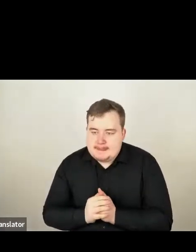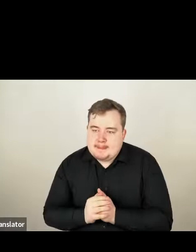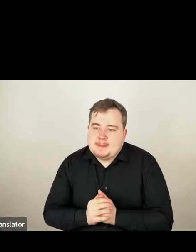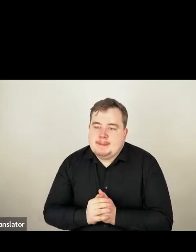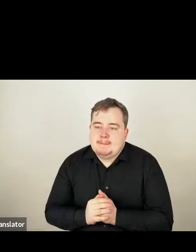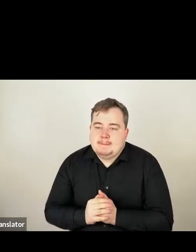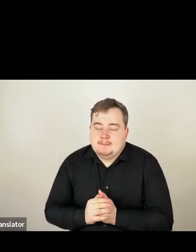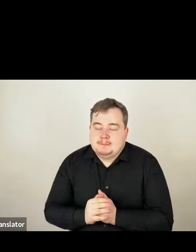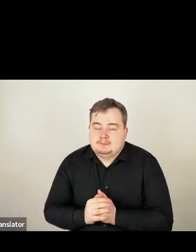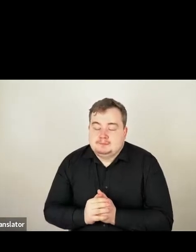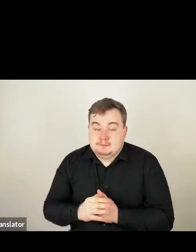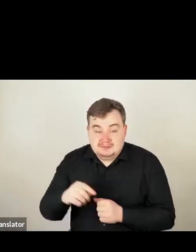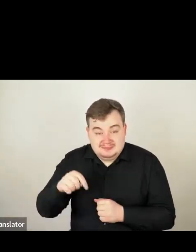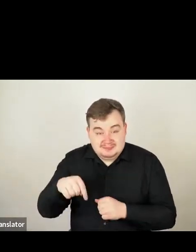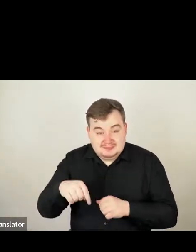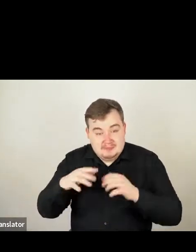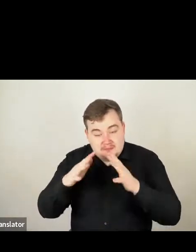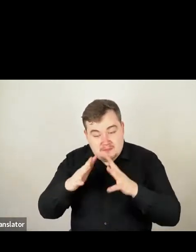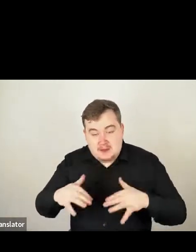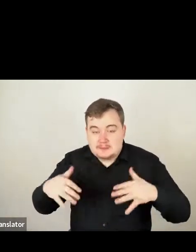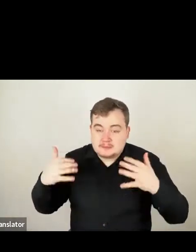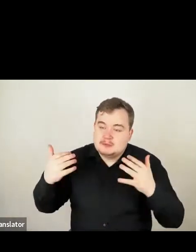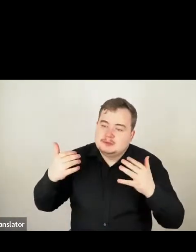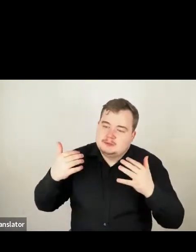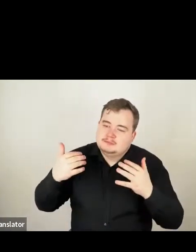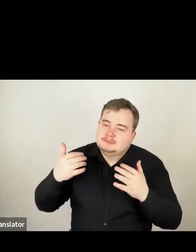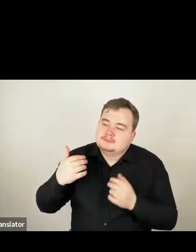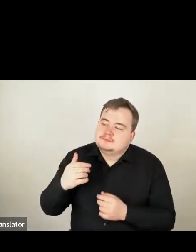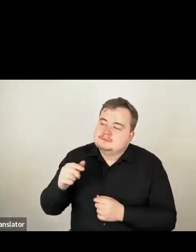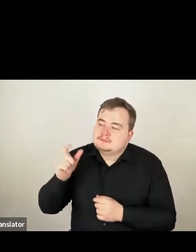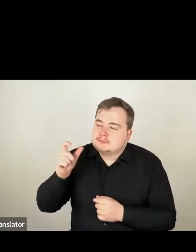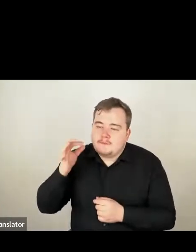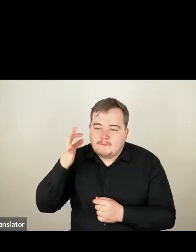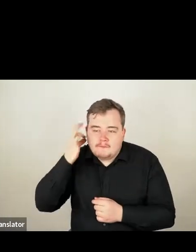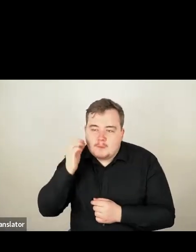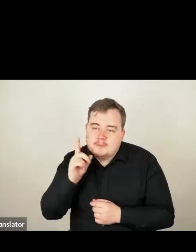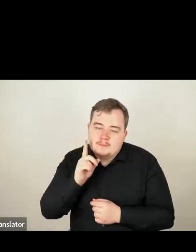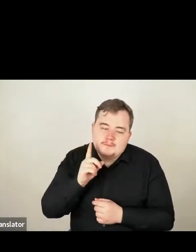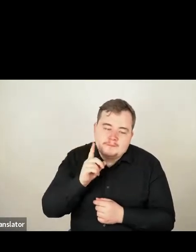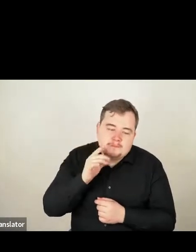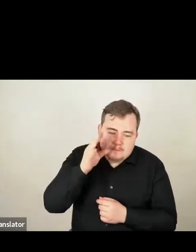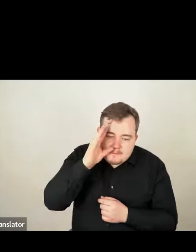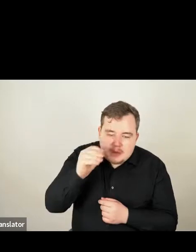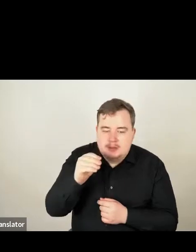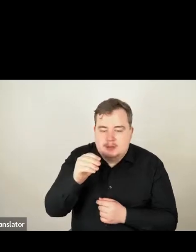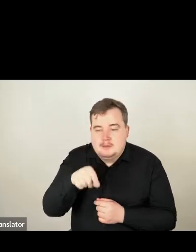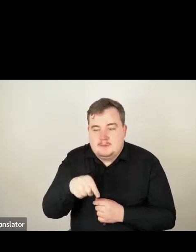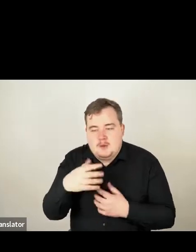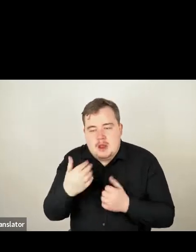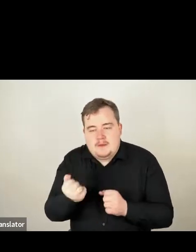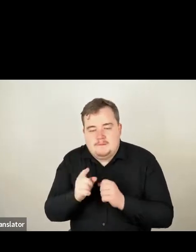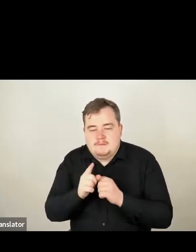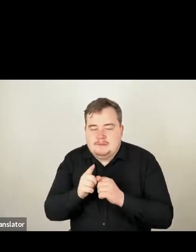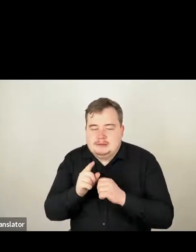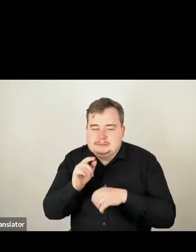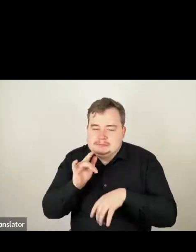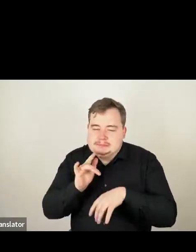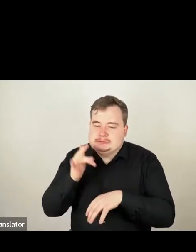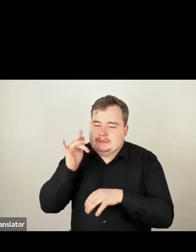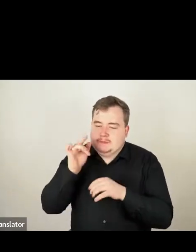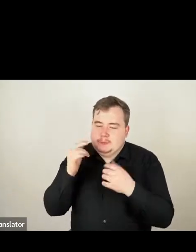gender sensitive, it's not an easy task. I think all of us can understand that. It's